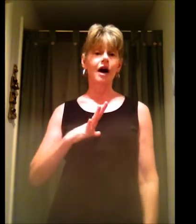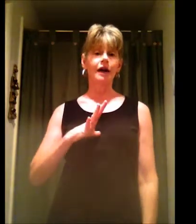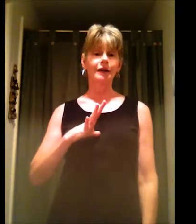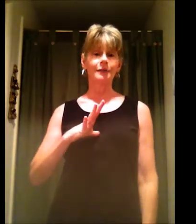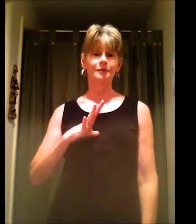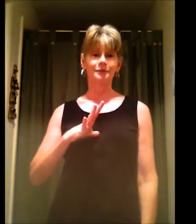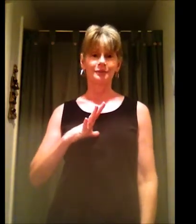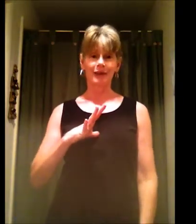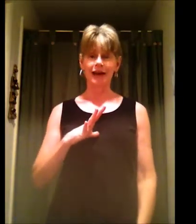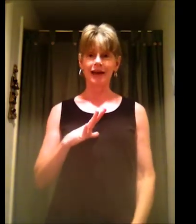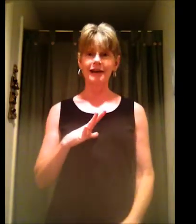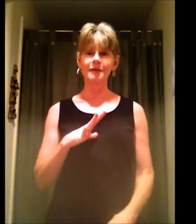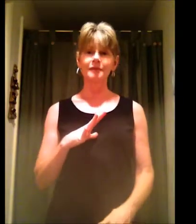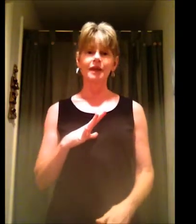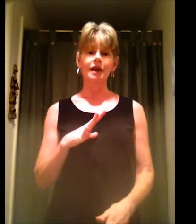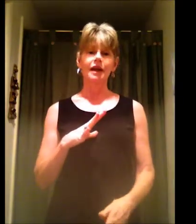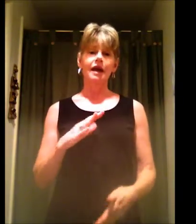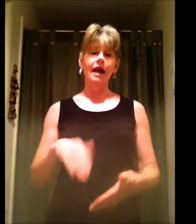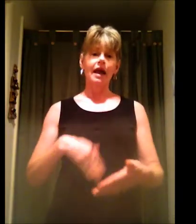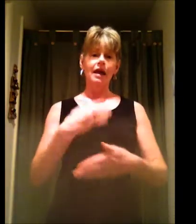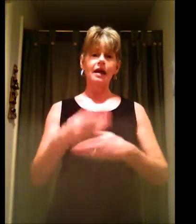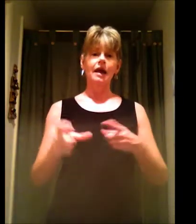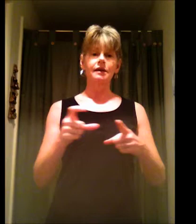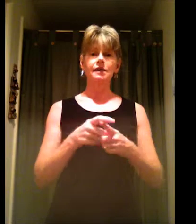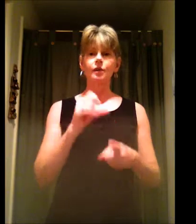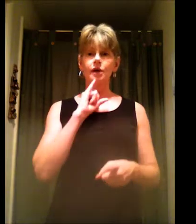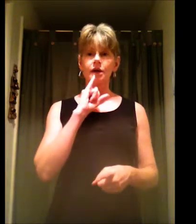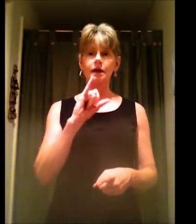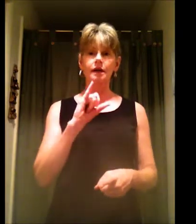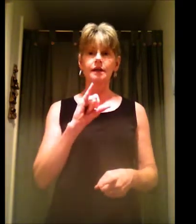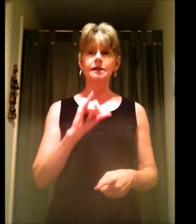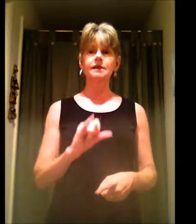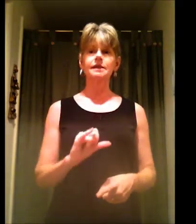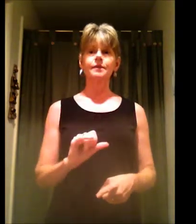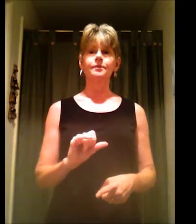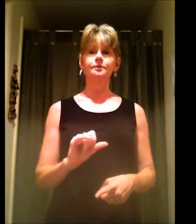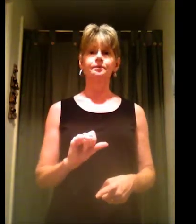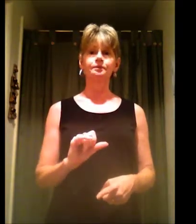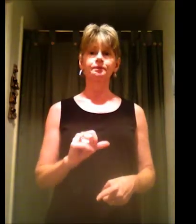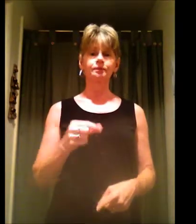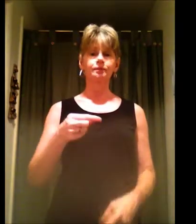Fine. Okay. And next word is,